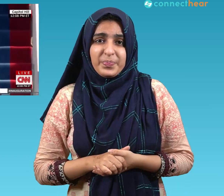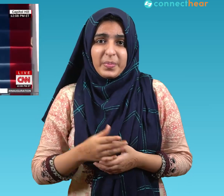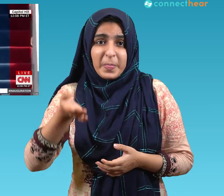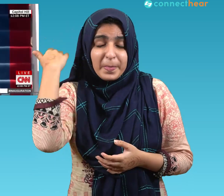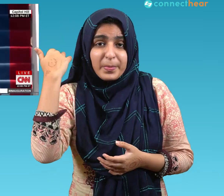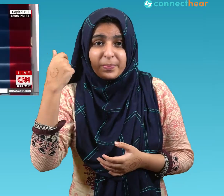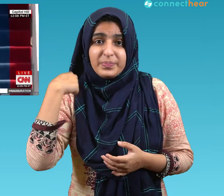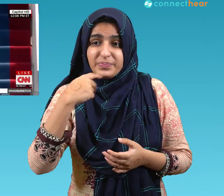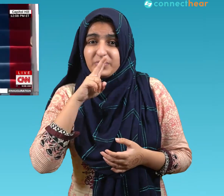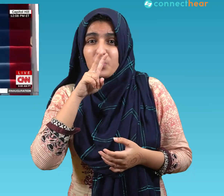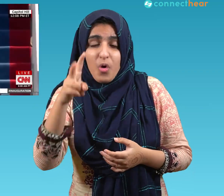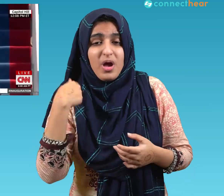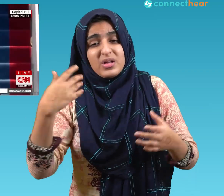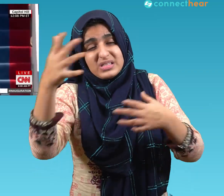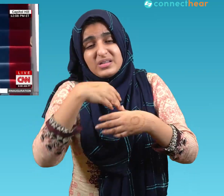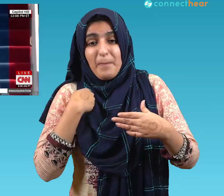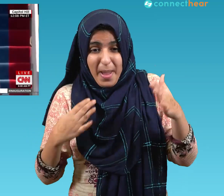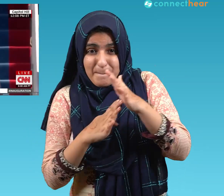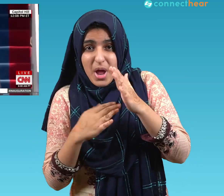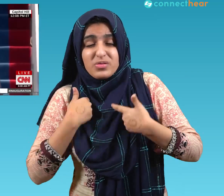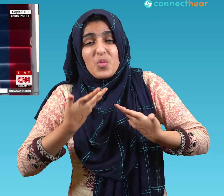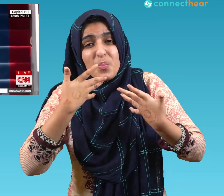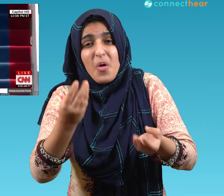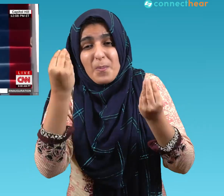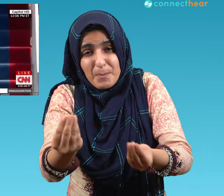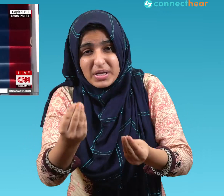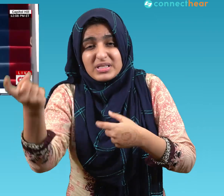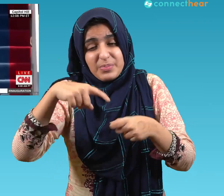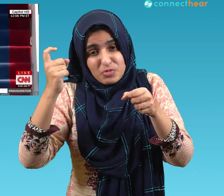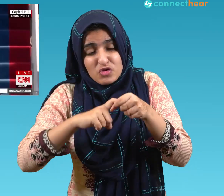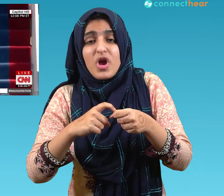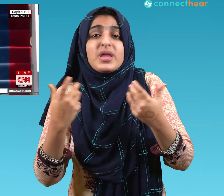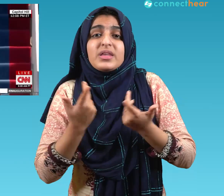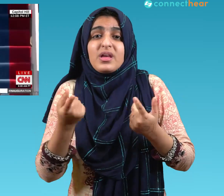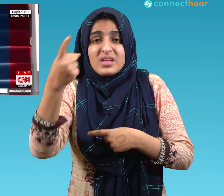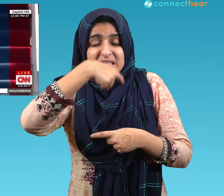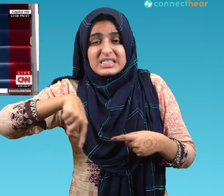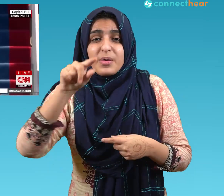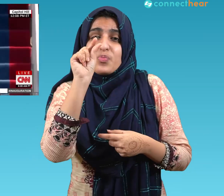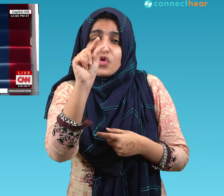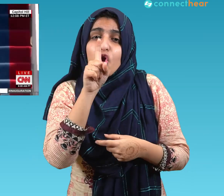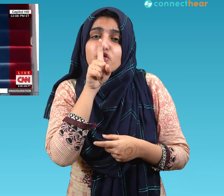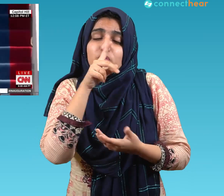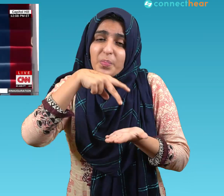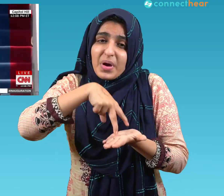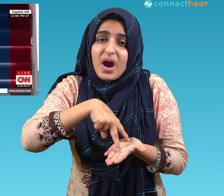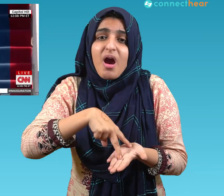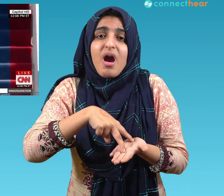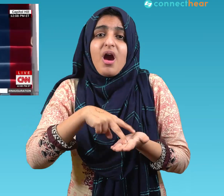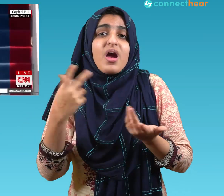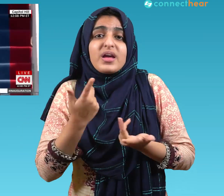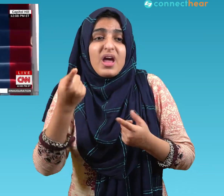ask you to join me in a moment of silent prayer. Remember all those who we lost in this past year to